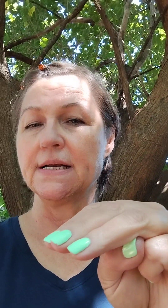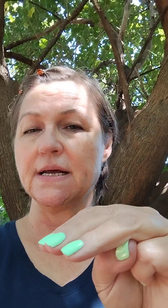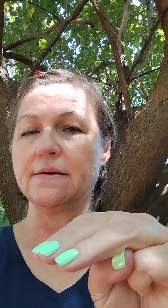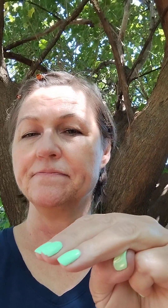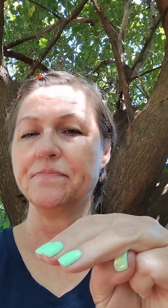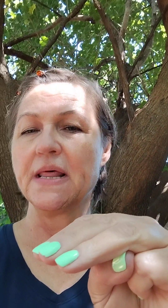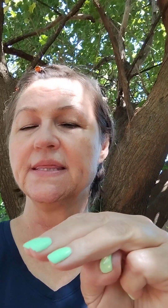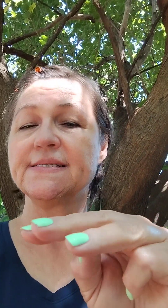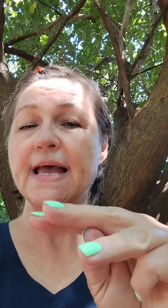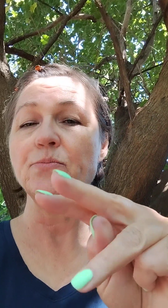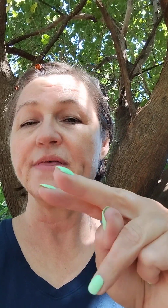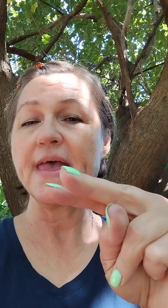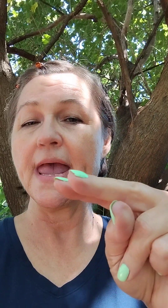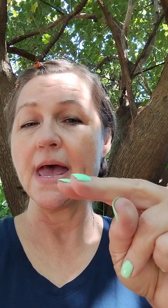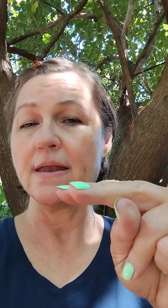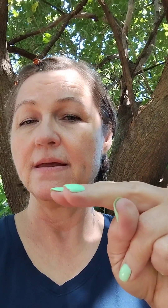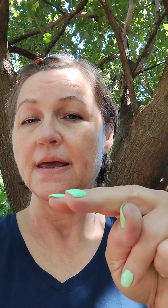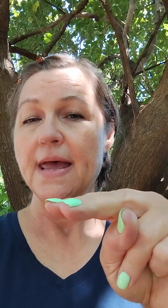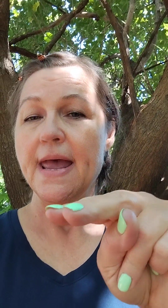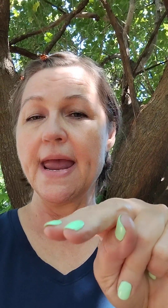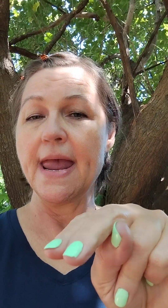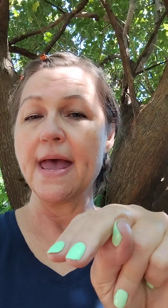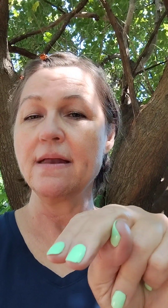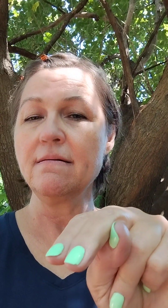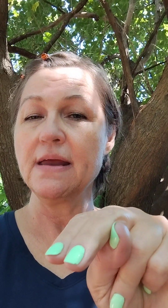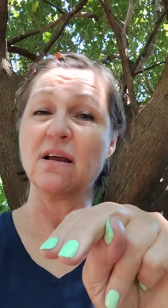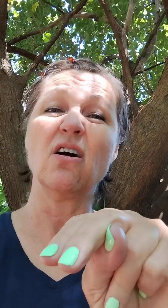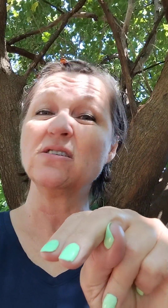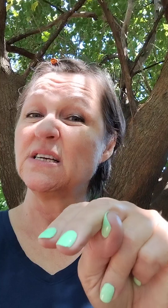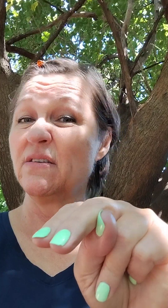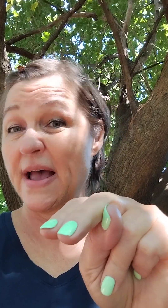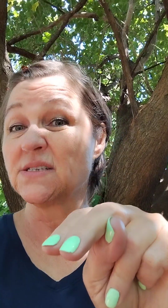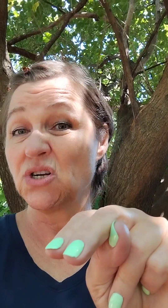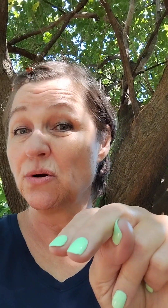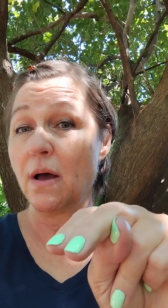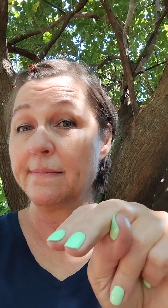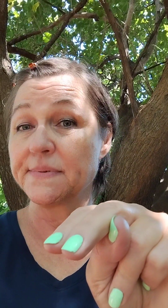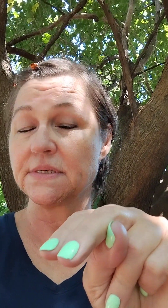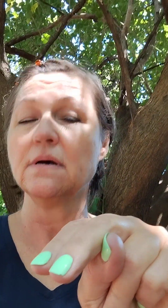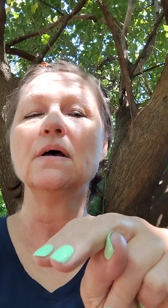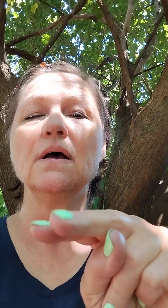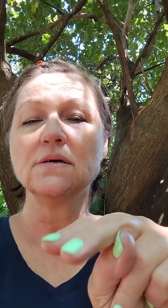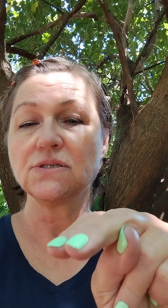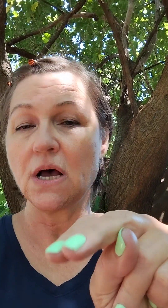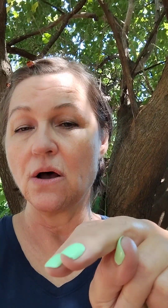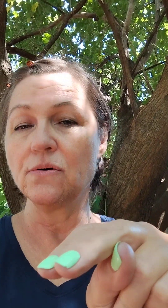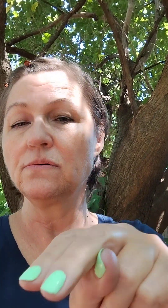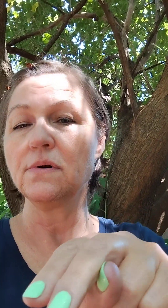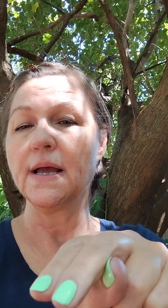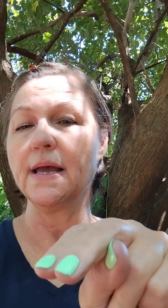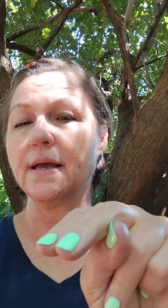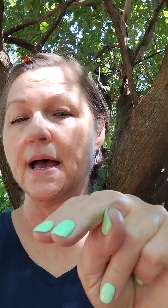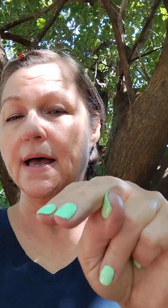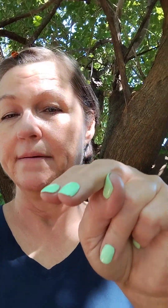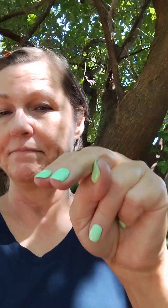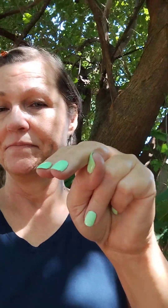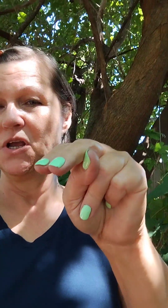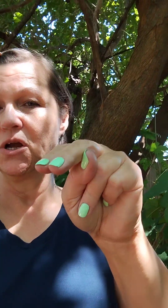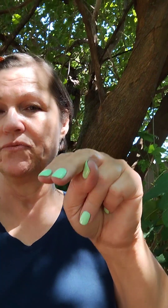extended. The same with N. N in cursive has 2 humps, so you can